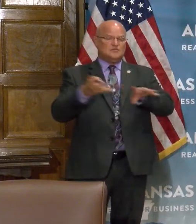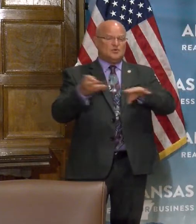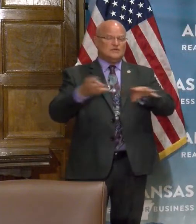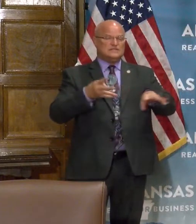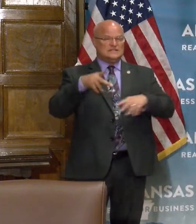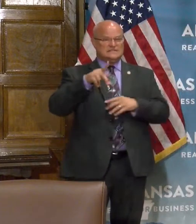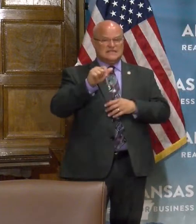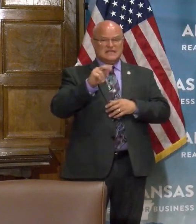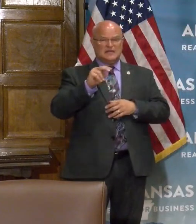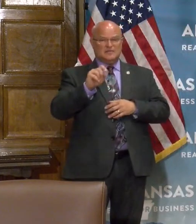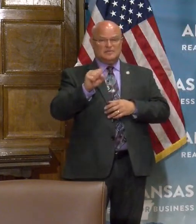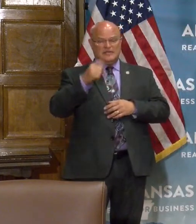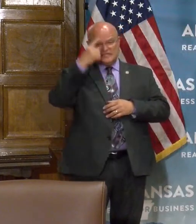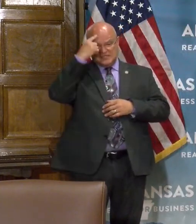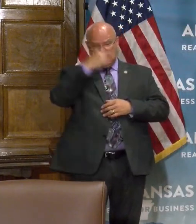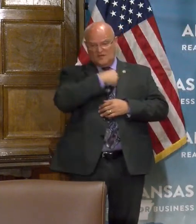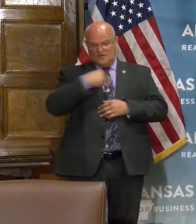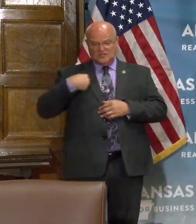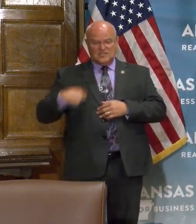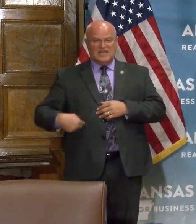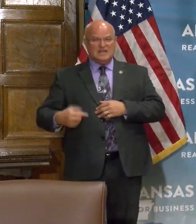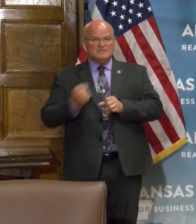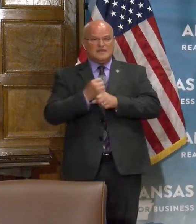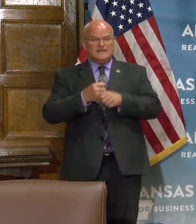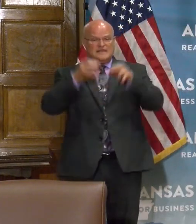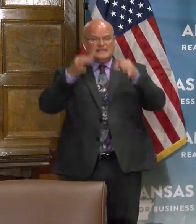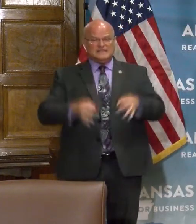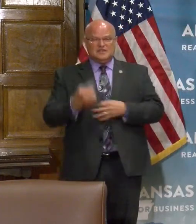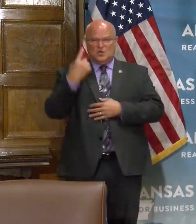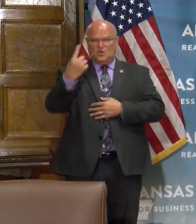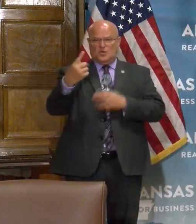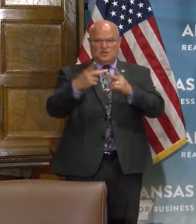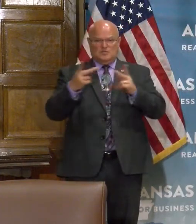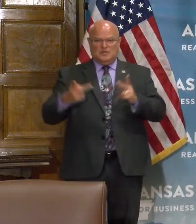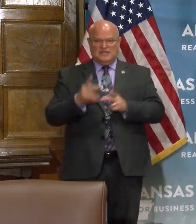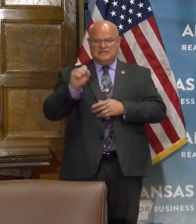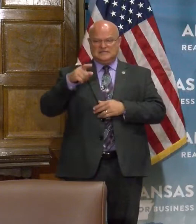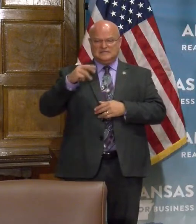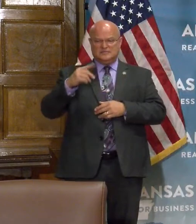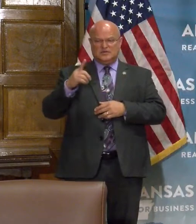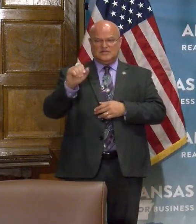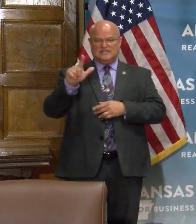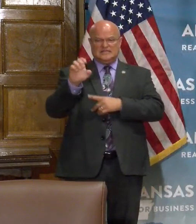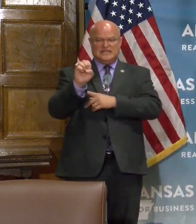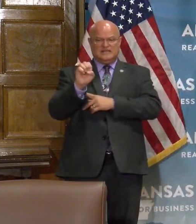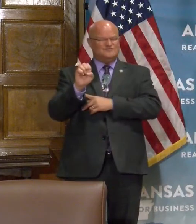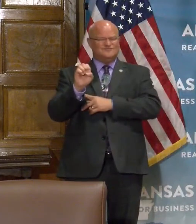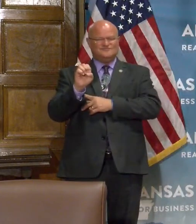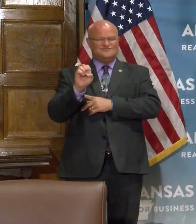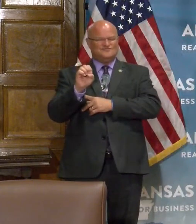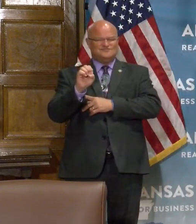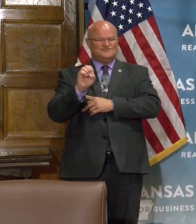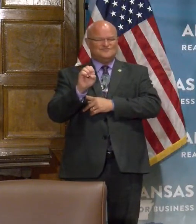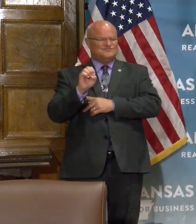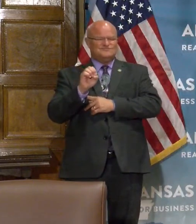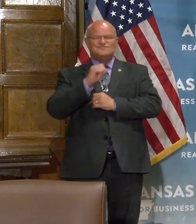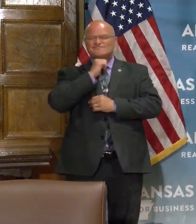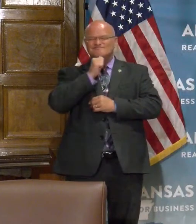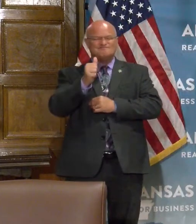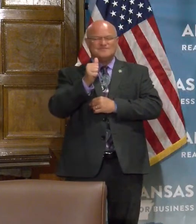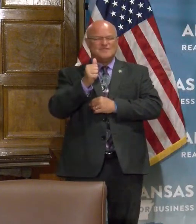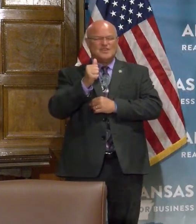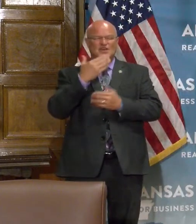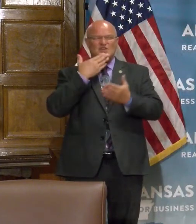processing plants, and for China to make that decision on one plant in Springdale is not reasonable in